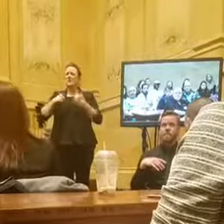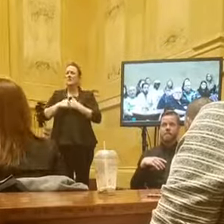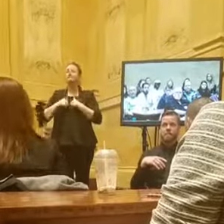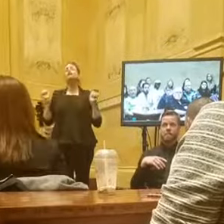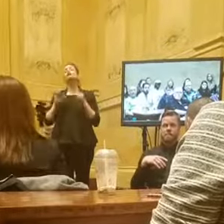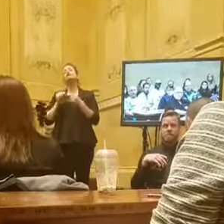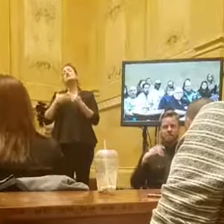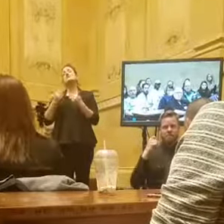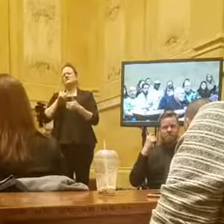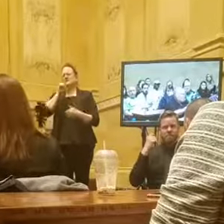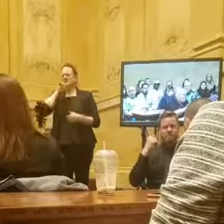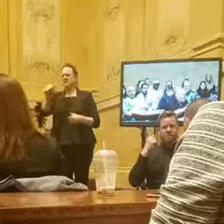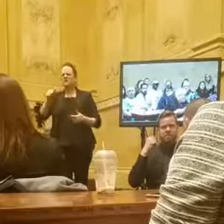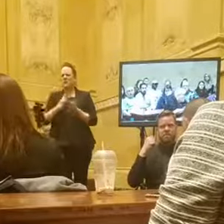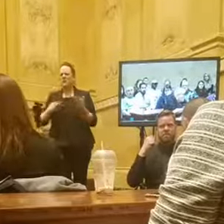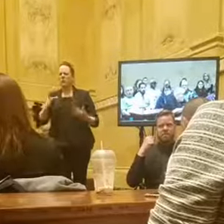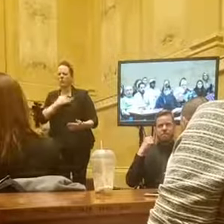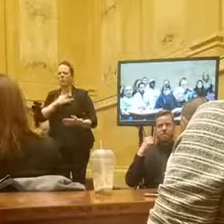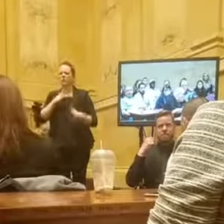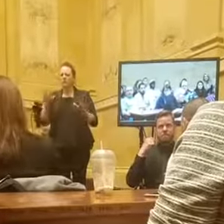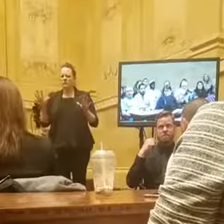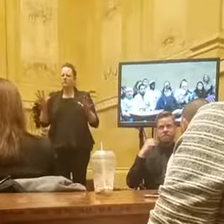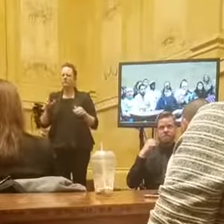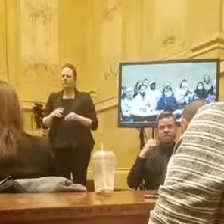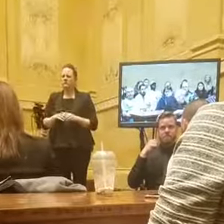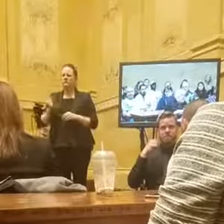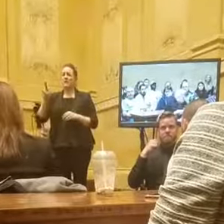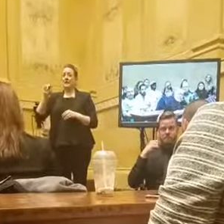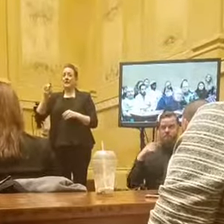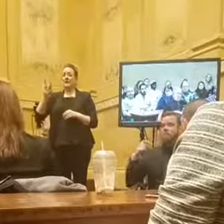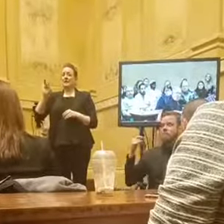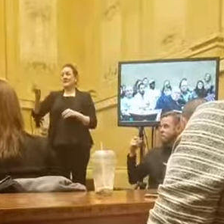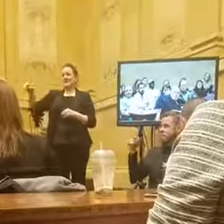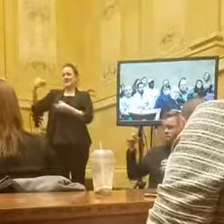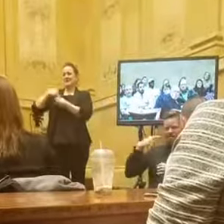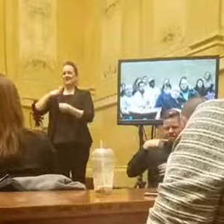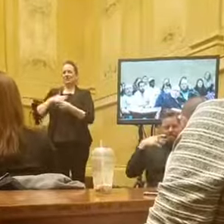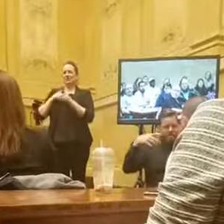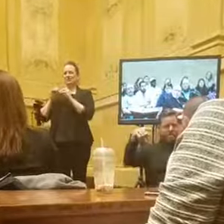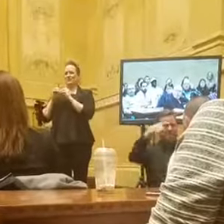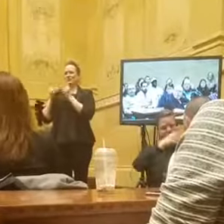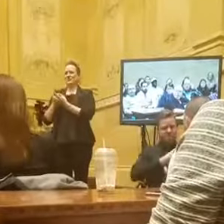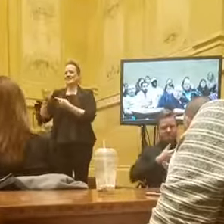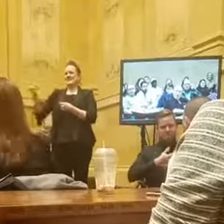Amy's my constituent, and I'm sure she will be in contact with me.